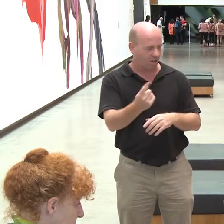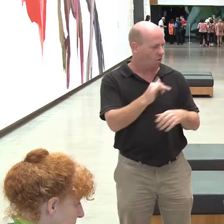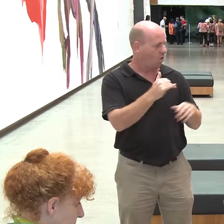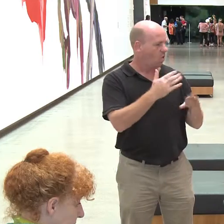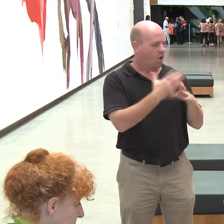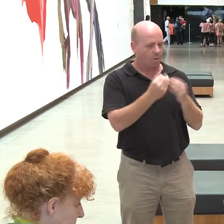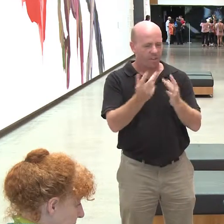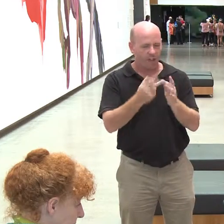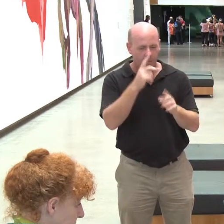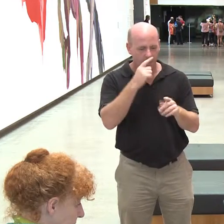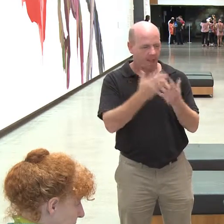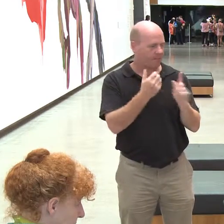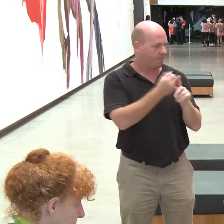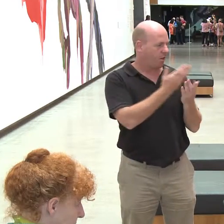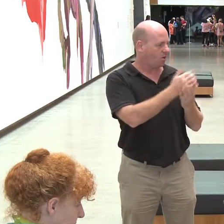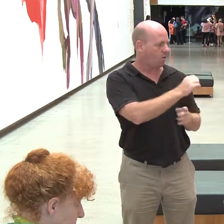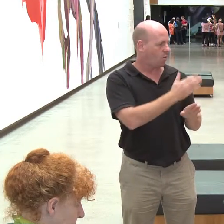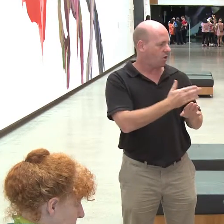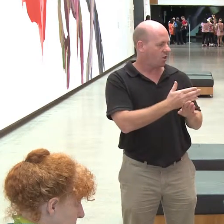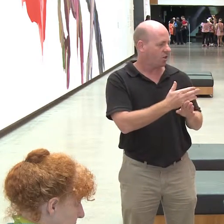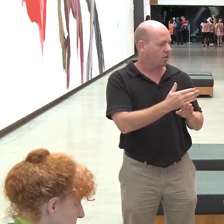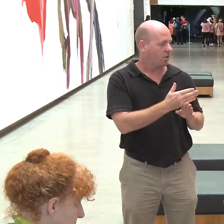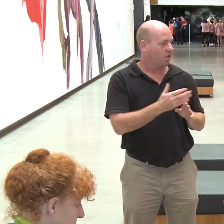working with other people.